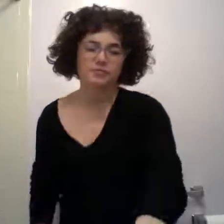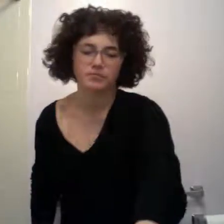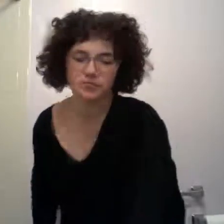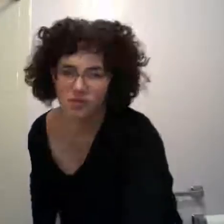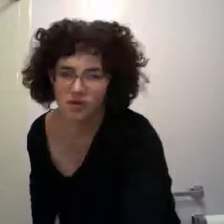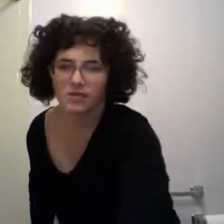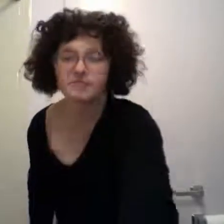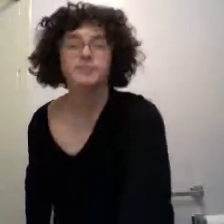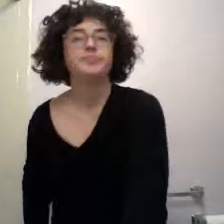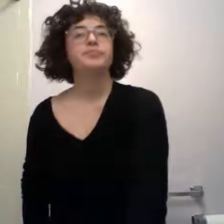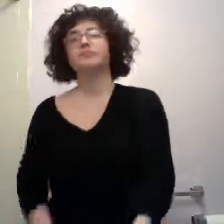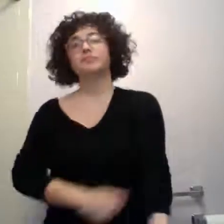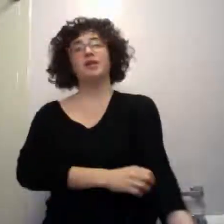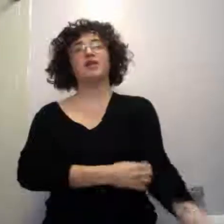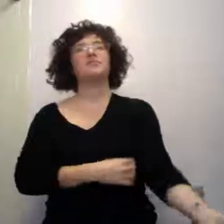zipper.